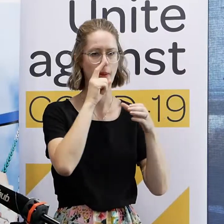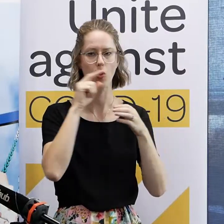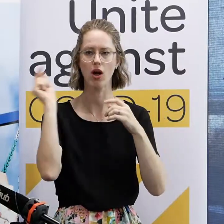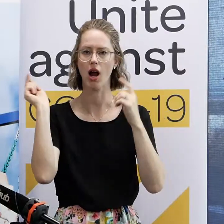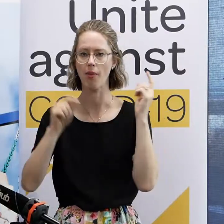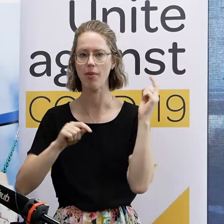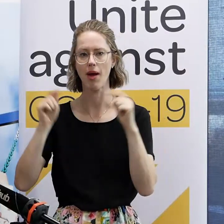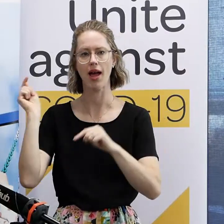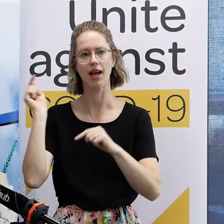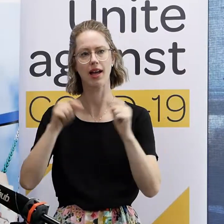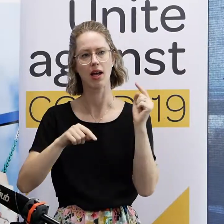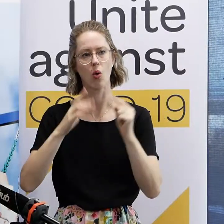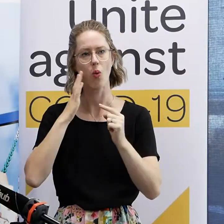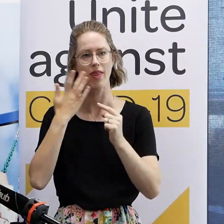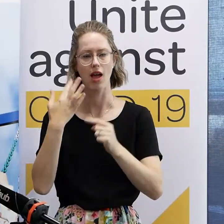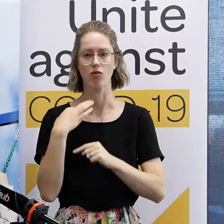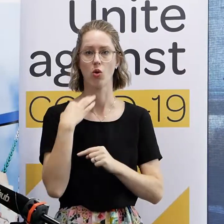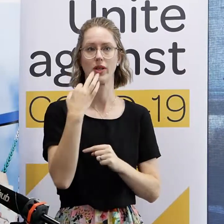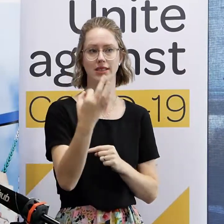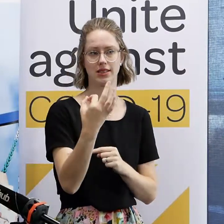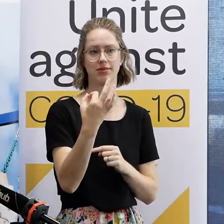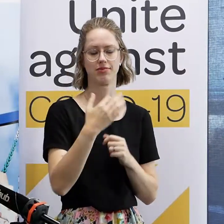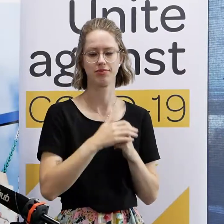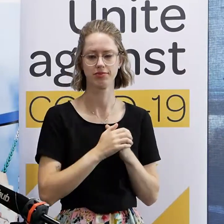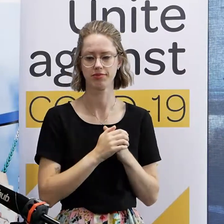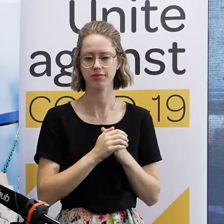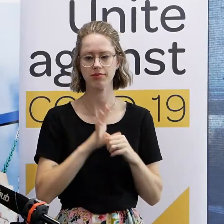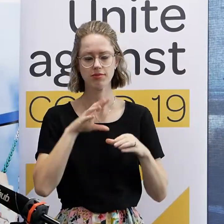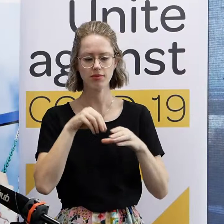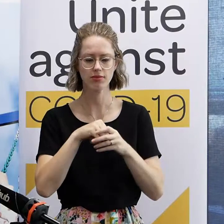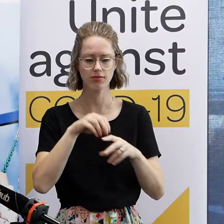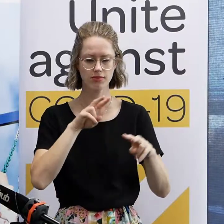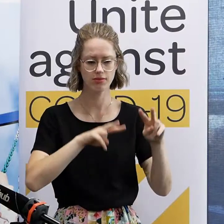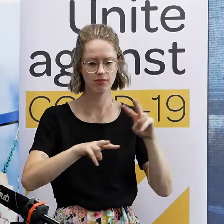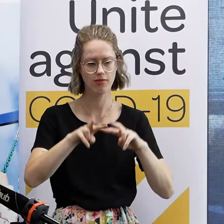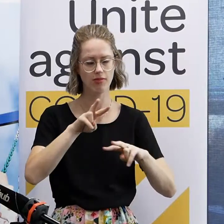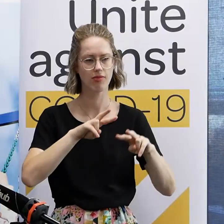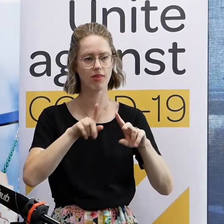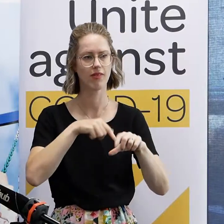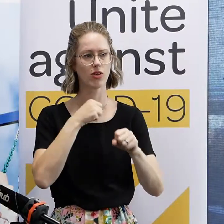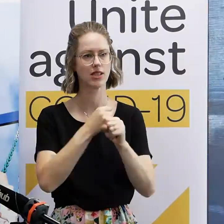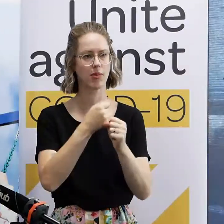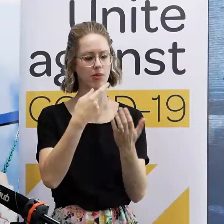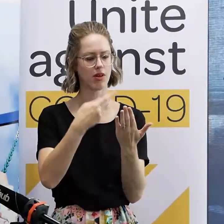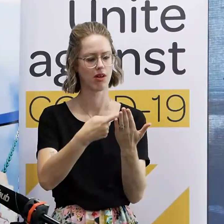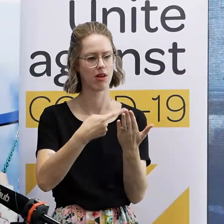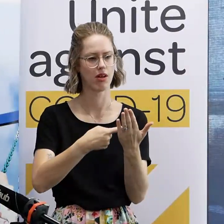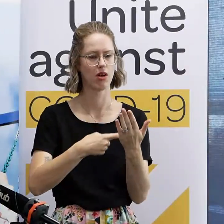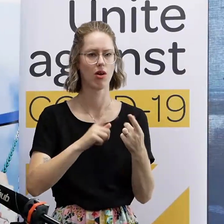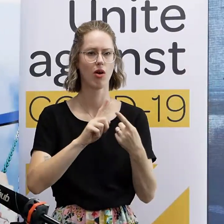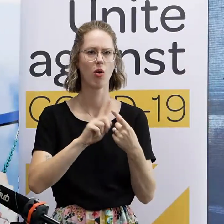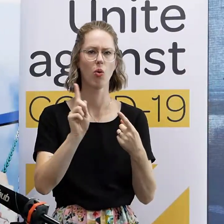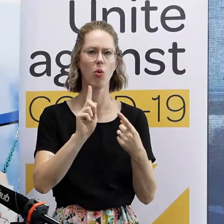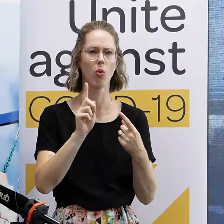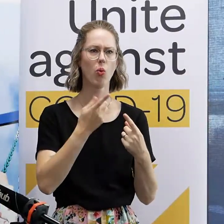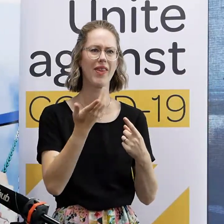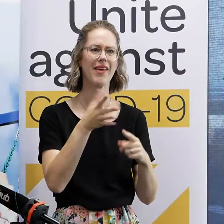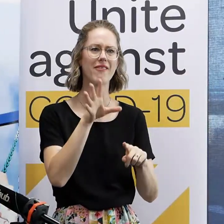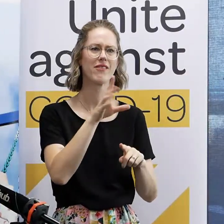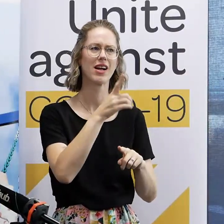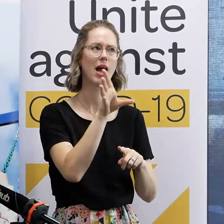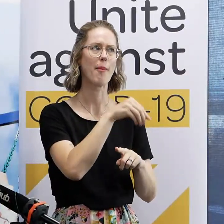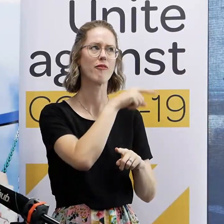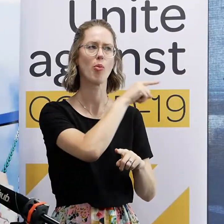submit their request. And as part of that is the assessment of things like, what's their point of origin, when they've come